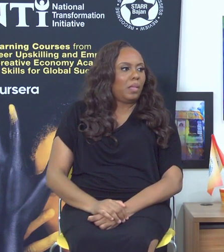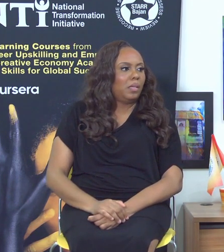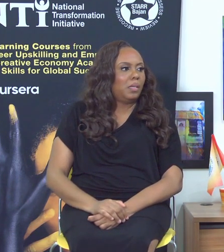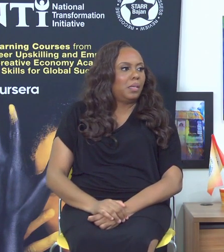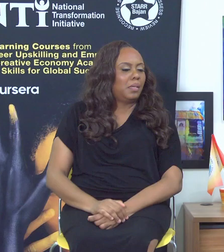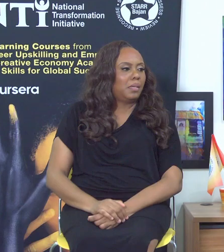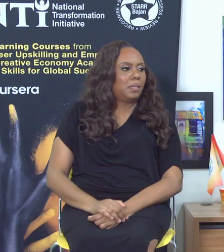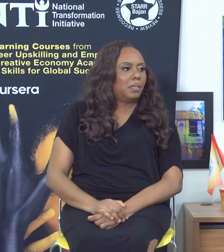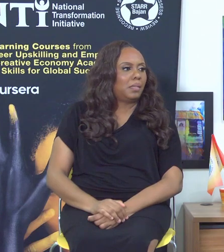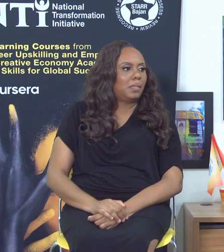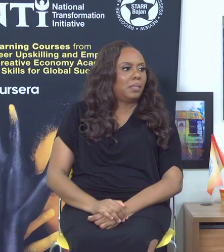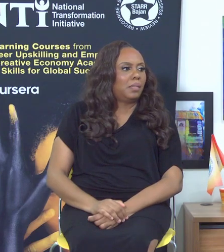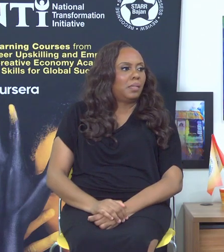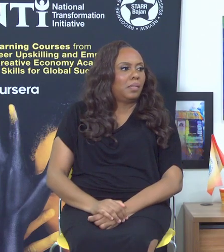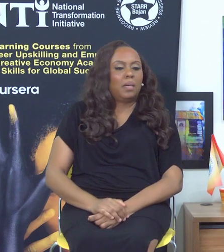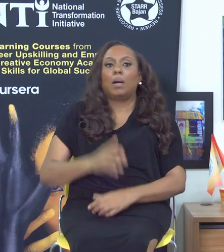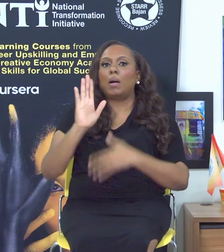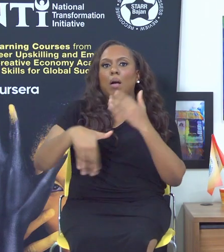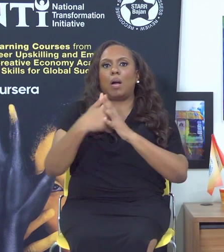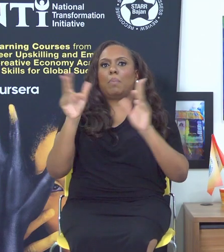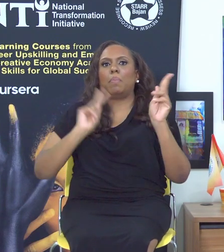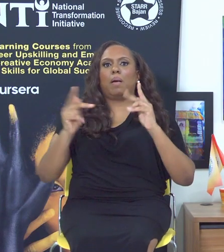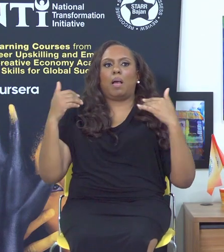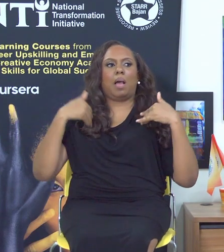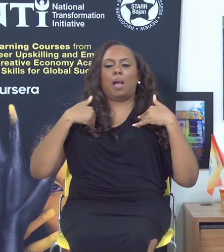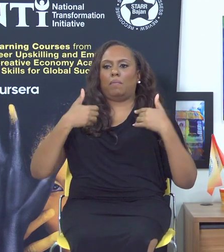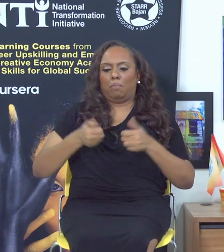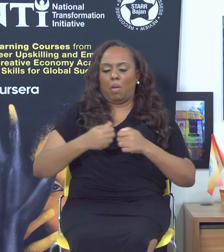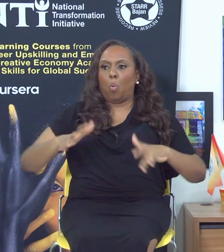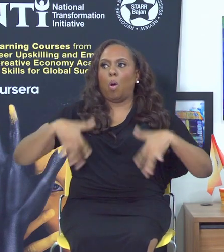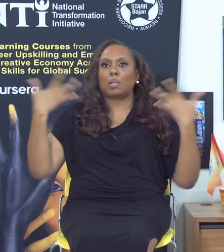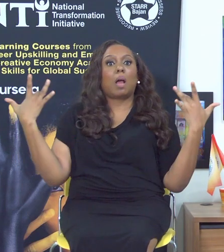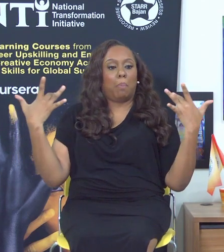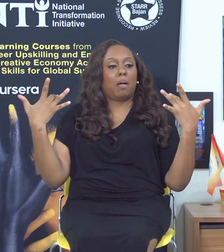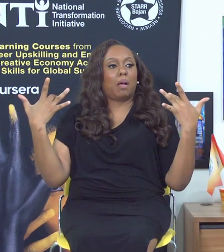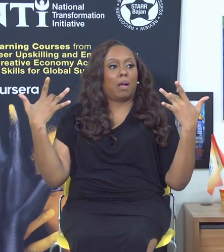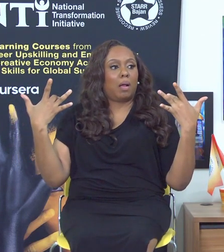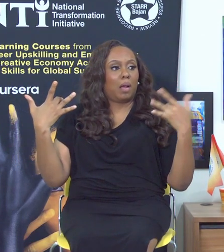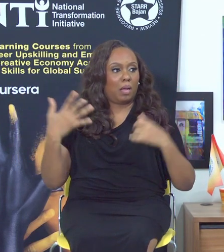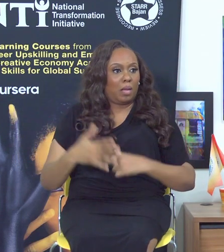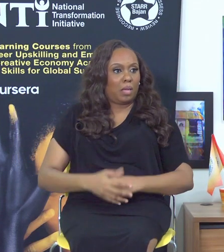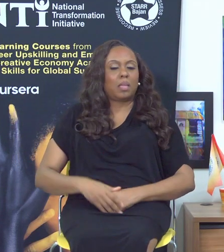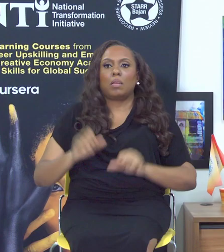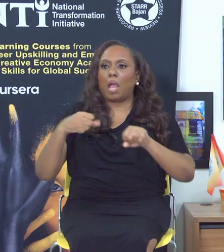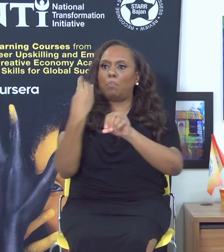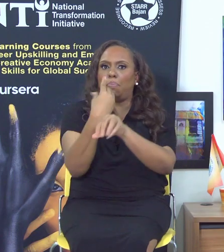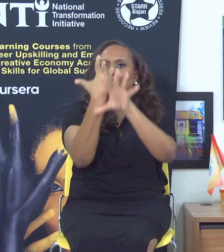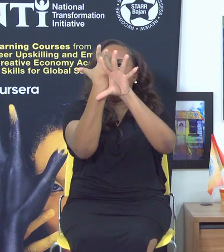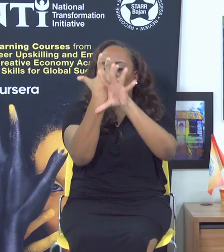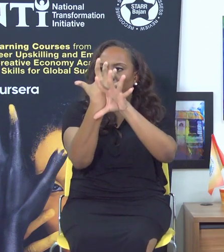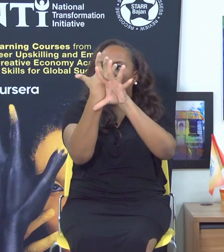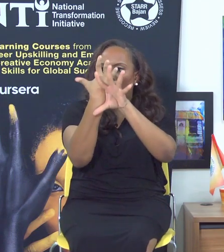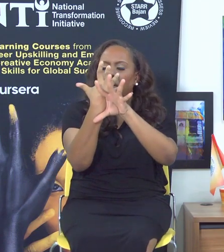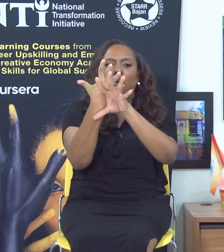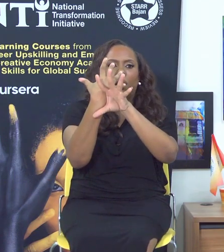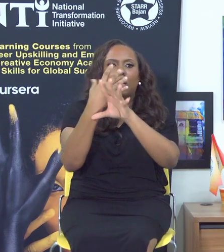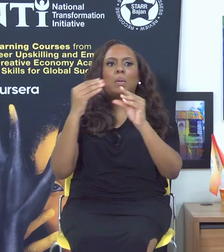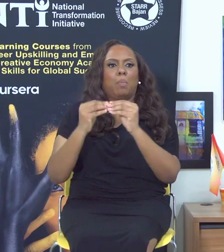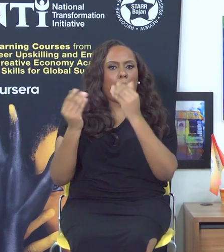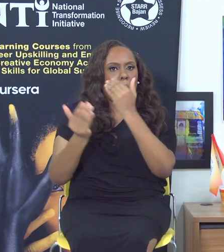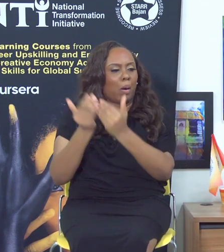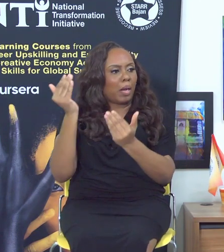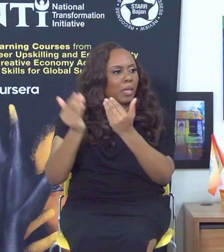much easier, like we all have WhatsApp on the cell phone right now. And video calls can make it very much